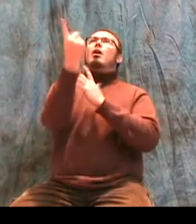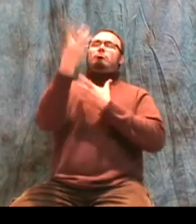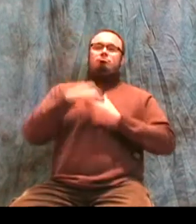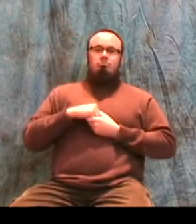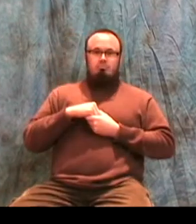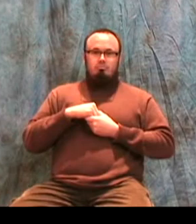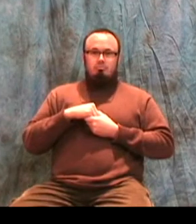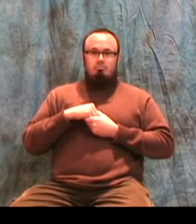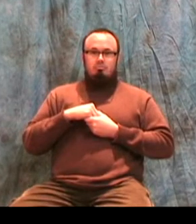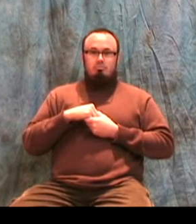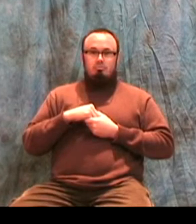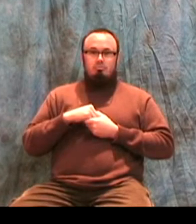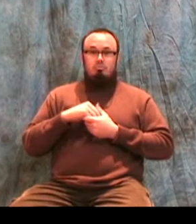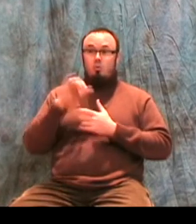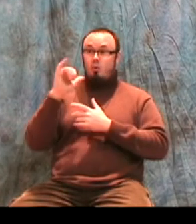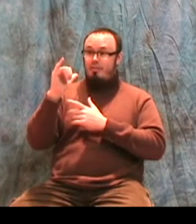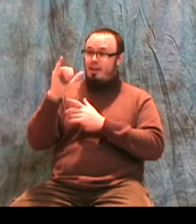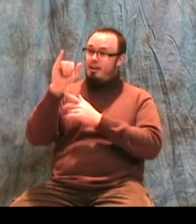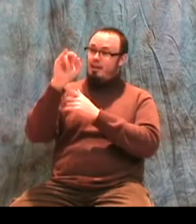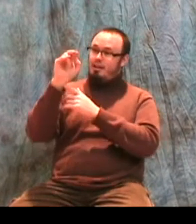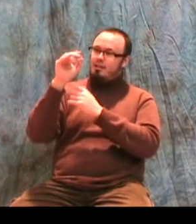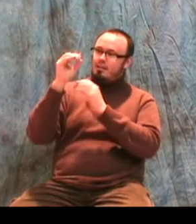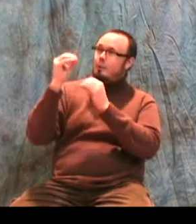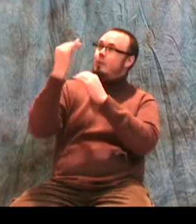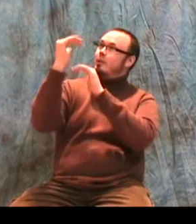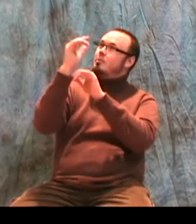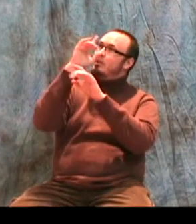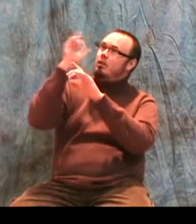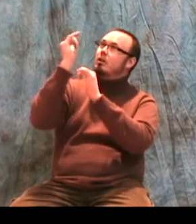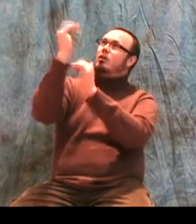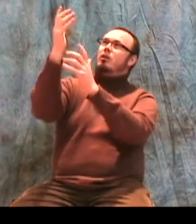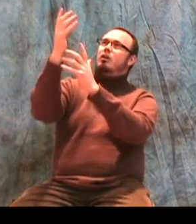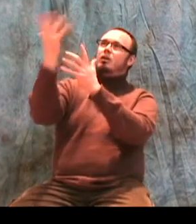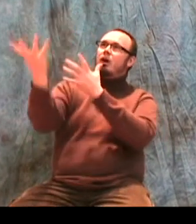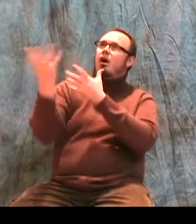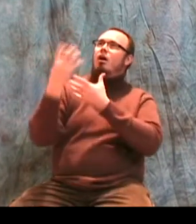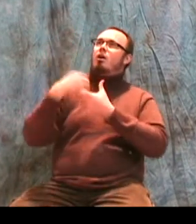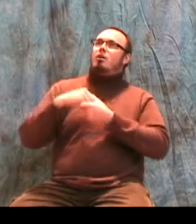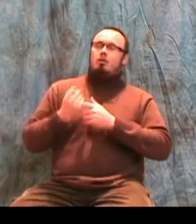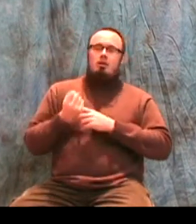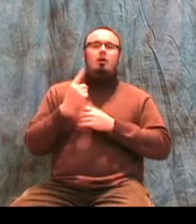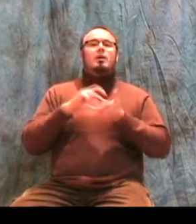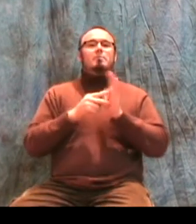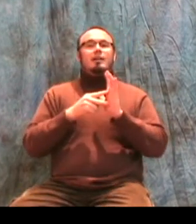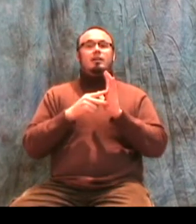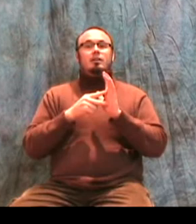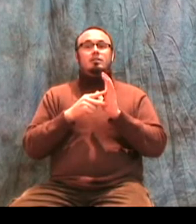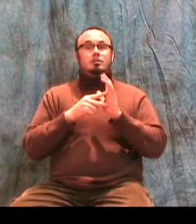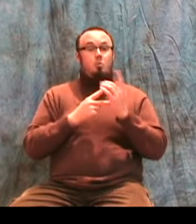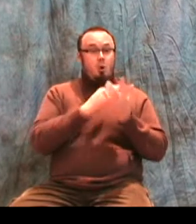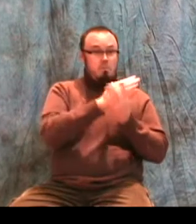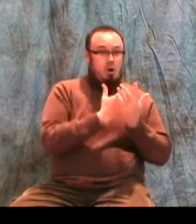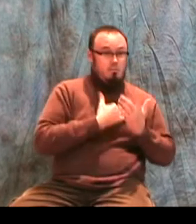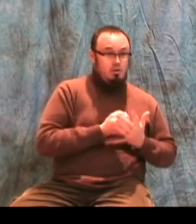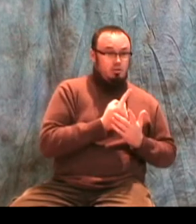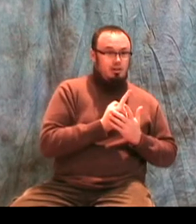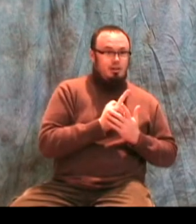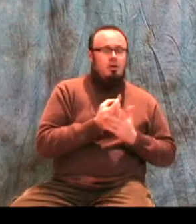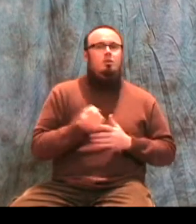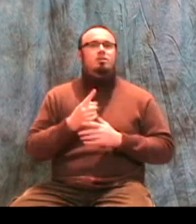When you grasp a piece of infinity at any point, though, you are grasping onto the whole thing. There can't be a separate piece